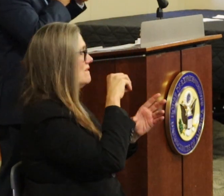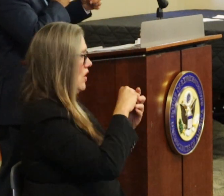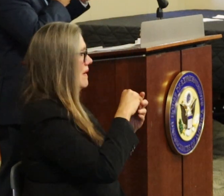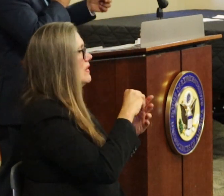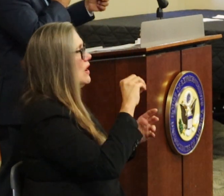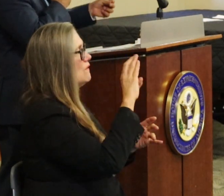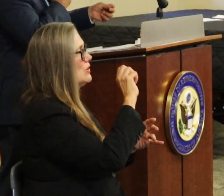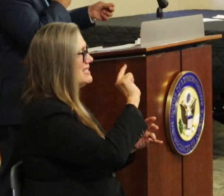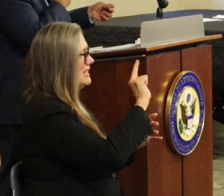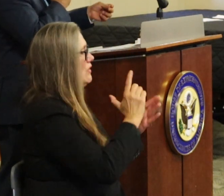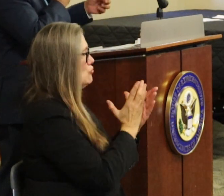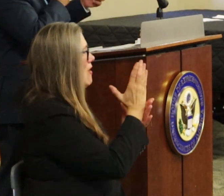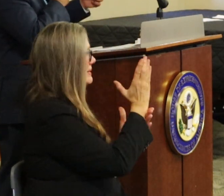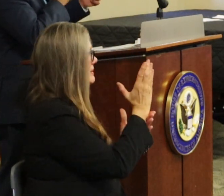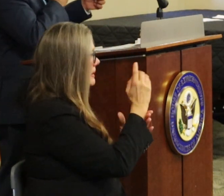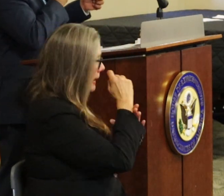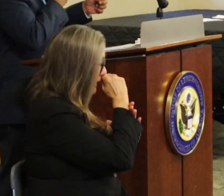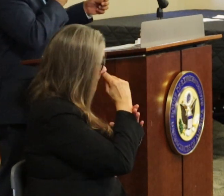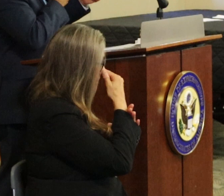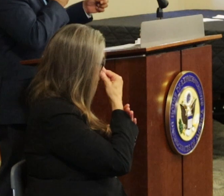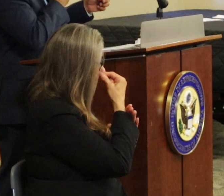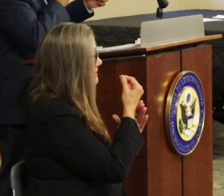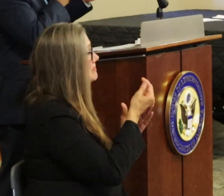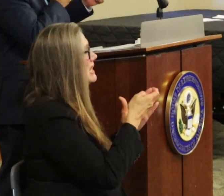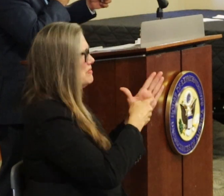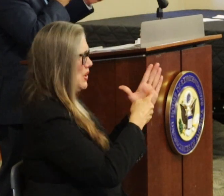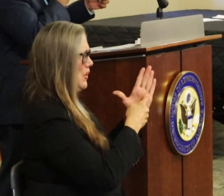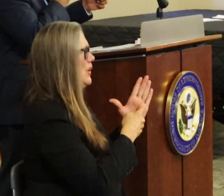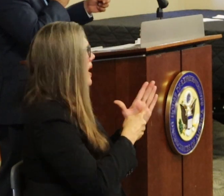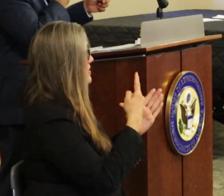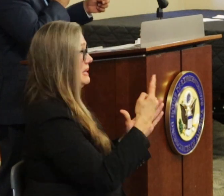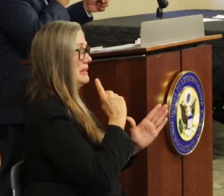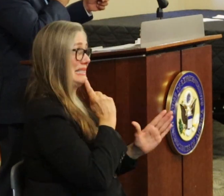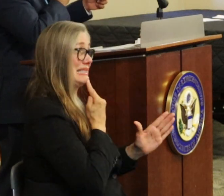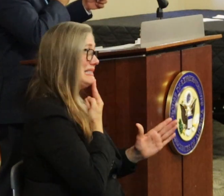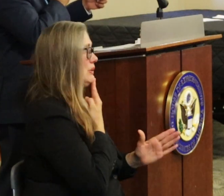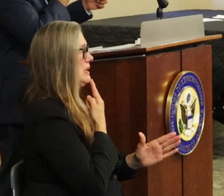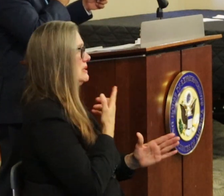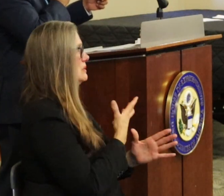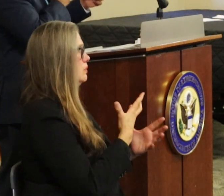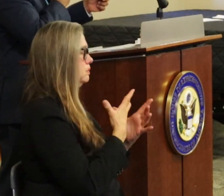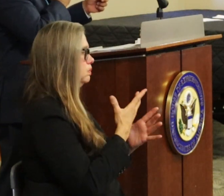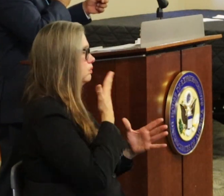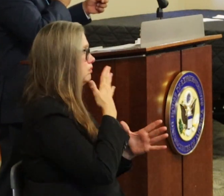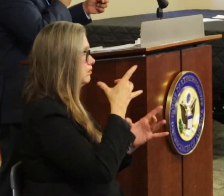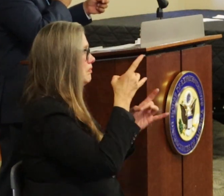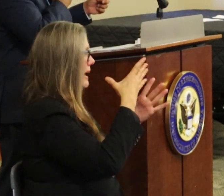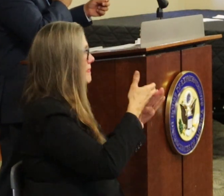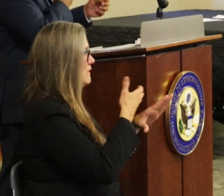government might have a role in those issues. But it would have to be a very egregious situation. But I would